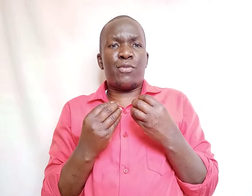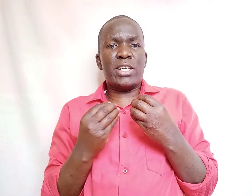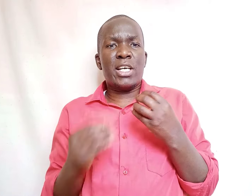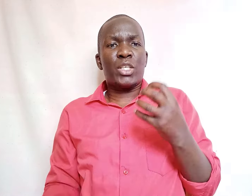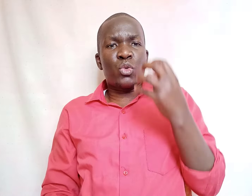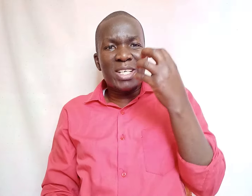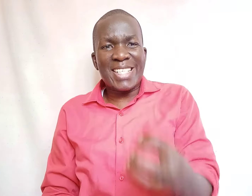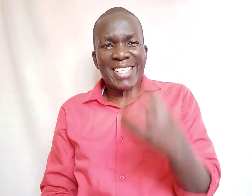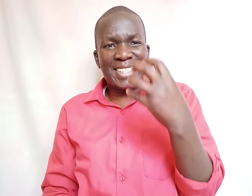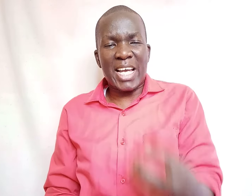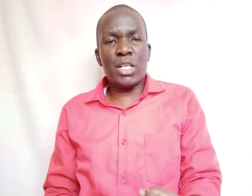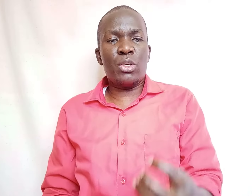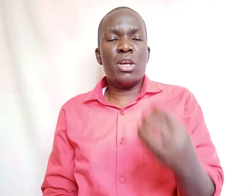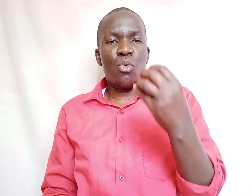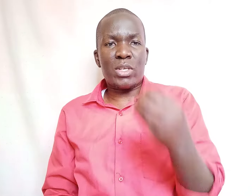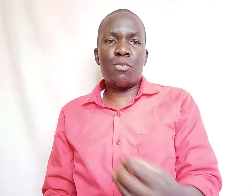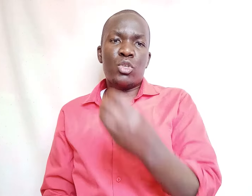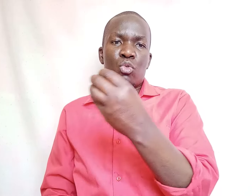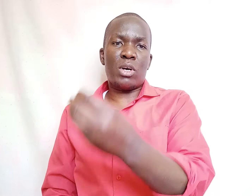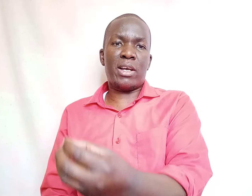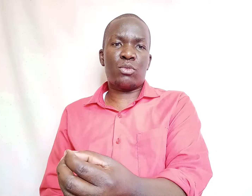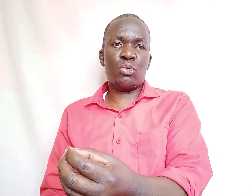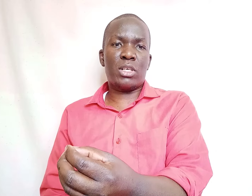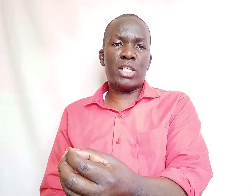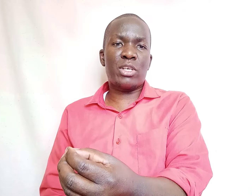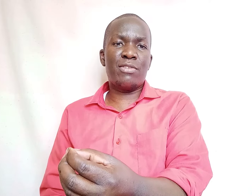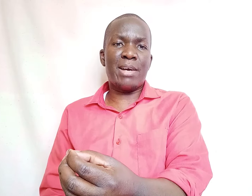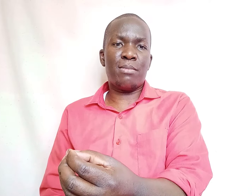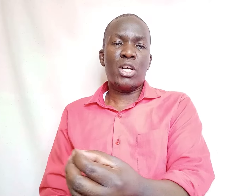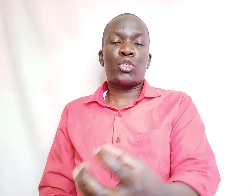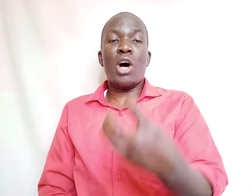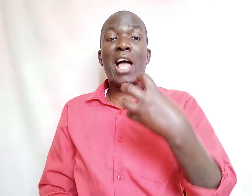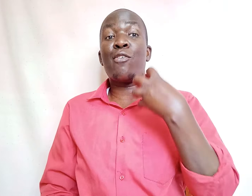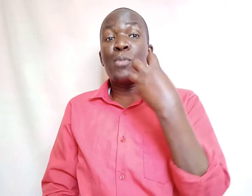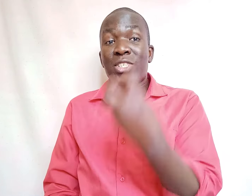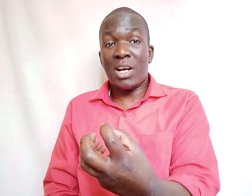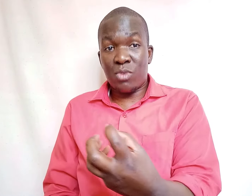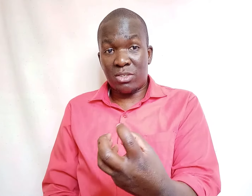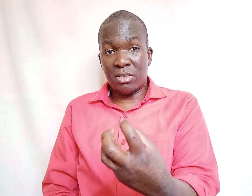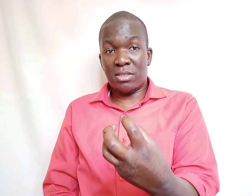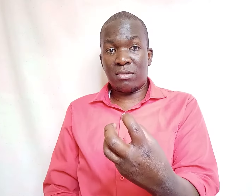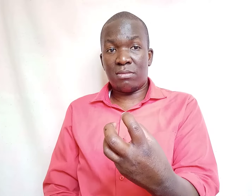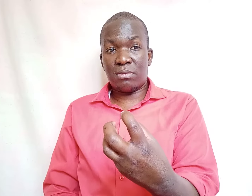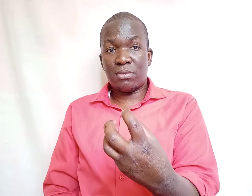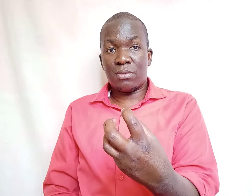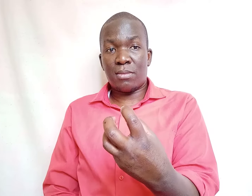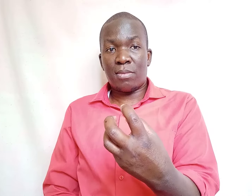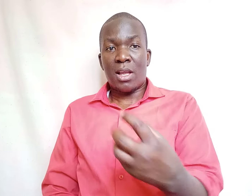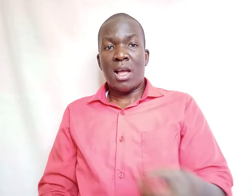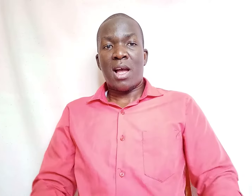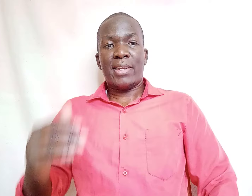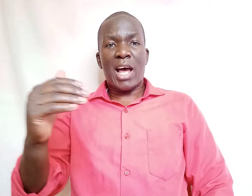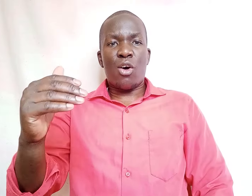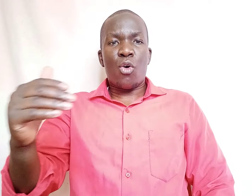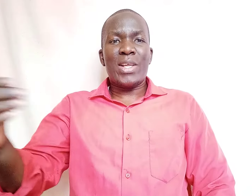carefully to get exactly what I'm going to give them. So I have posed a question. Now, when